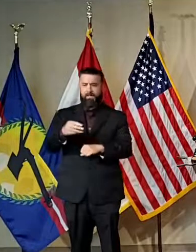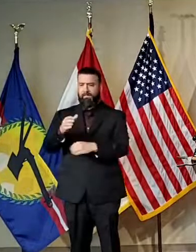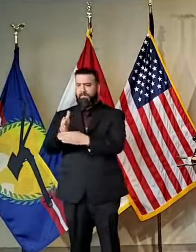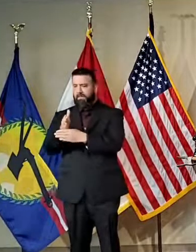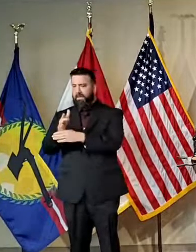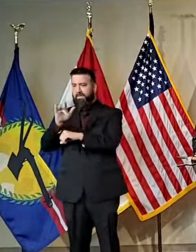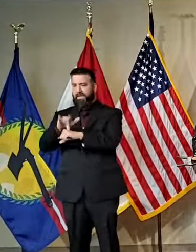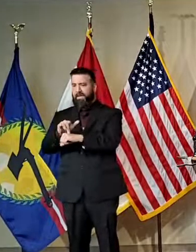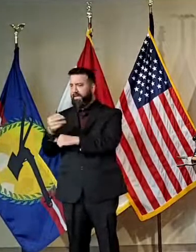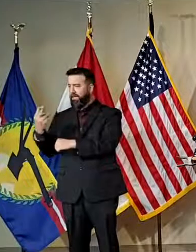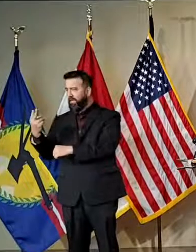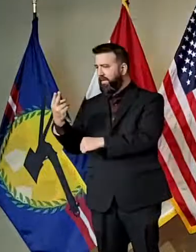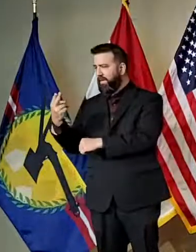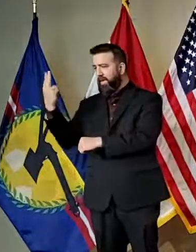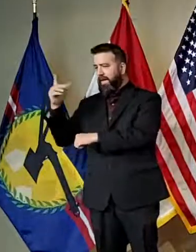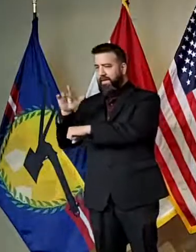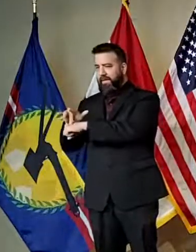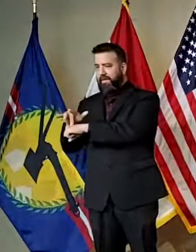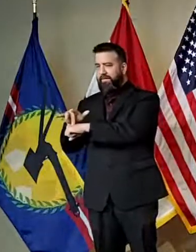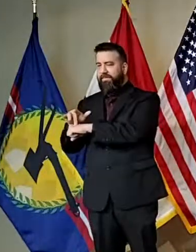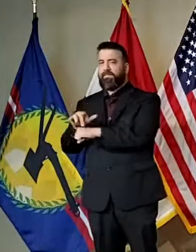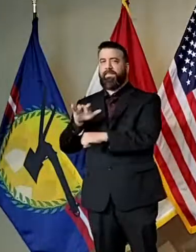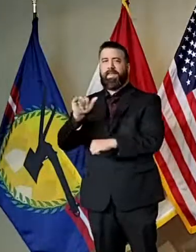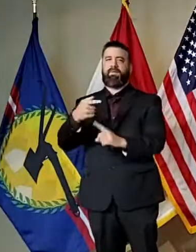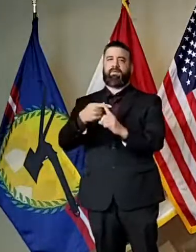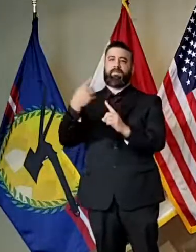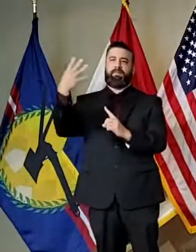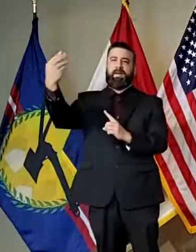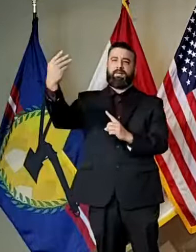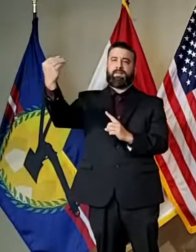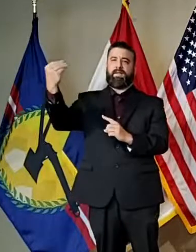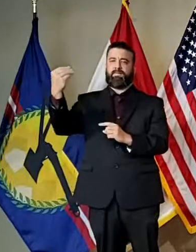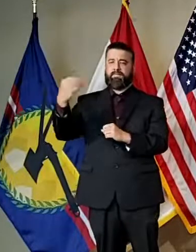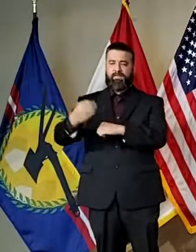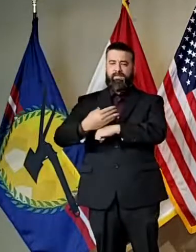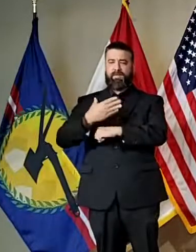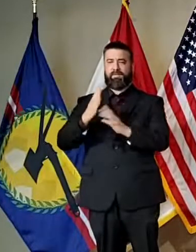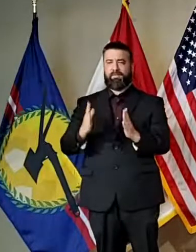That was in consultation with all of our outside advisors, and